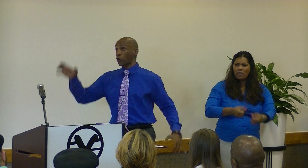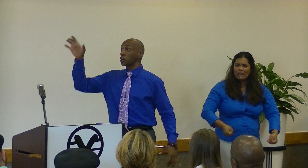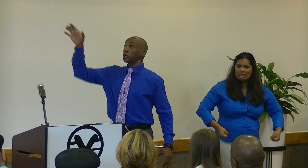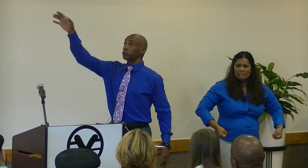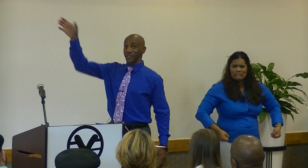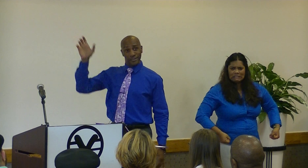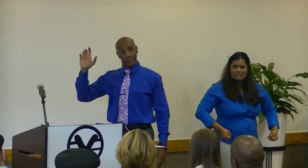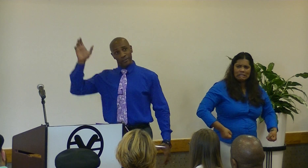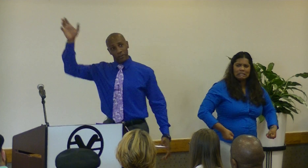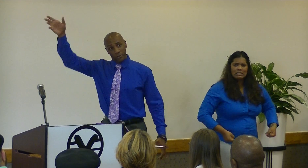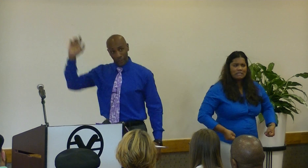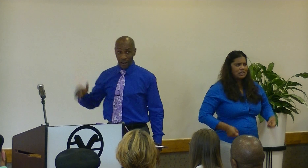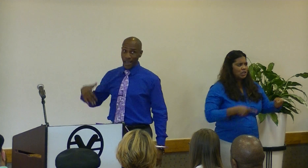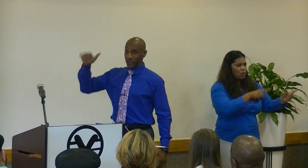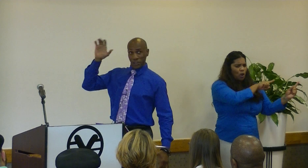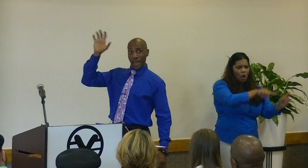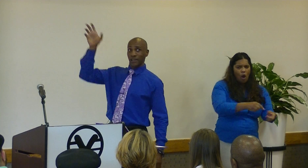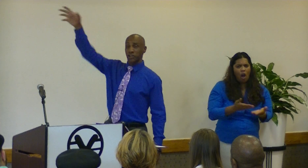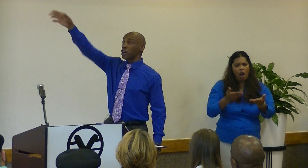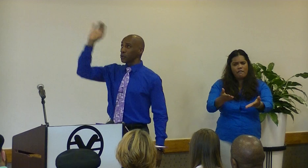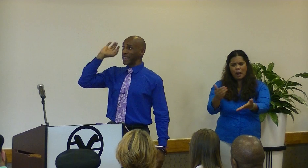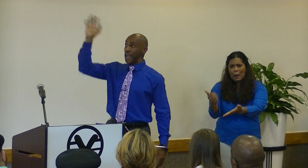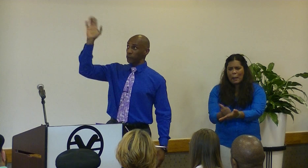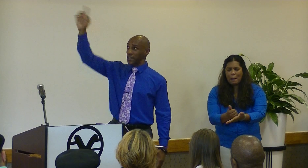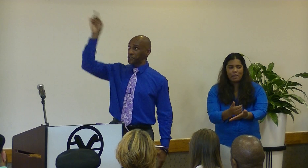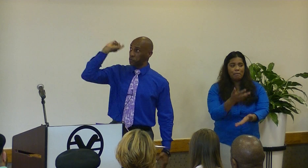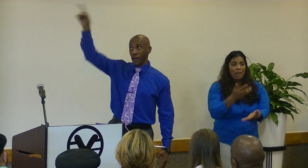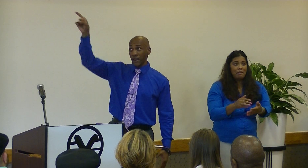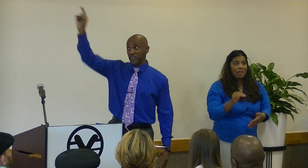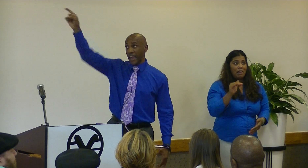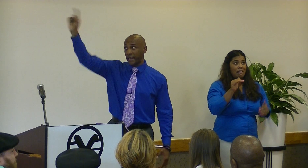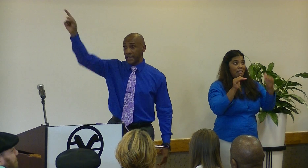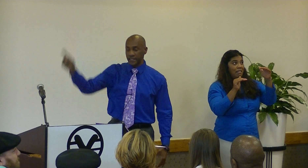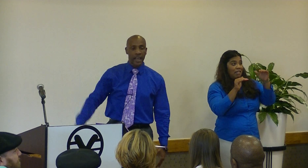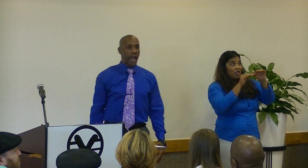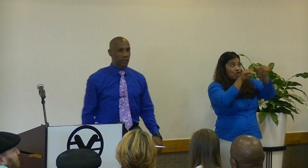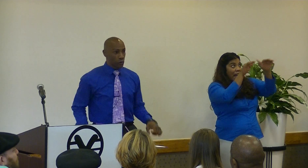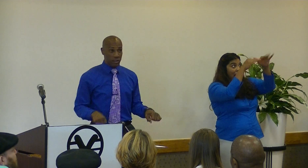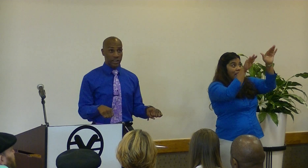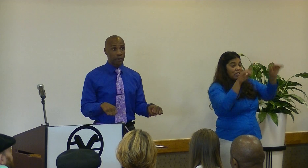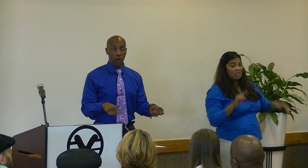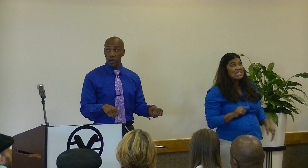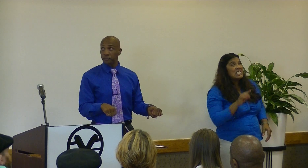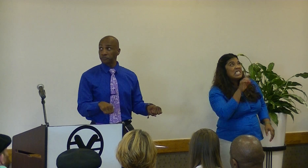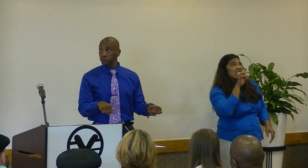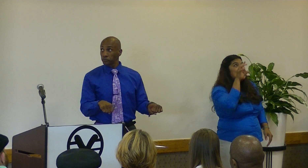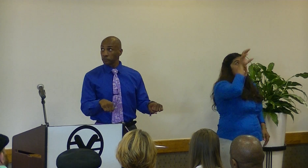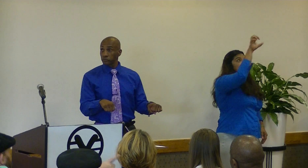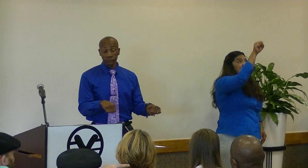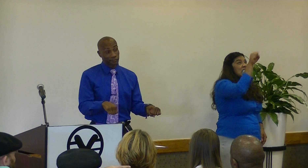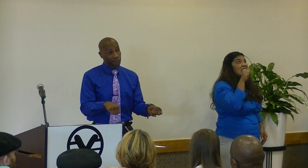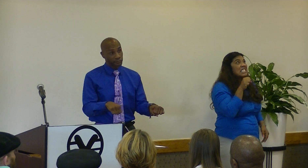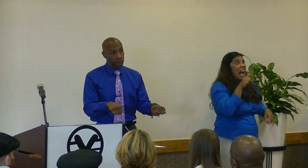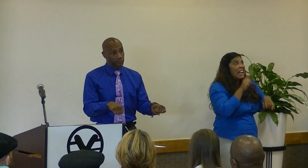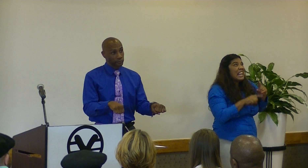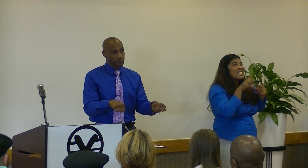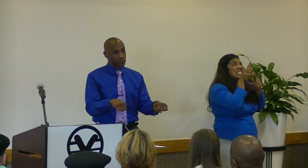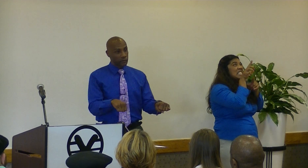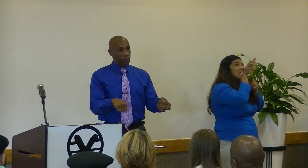grocery store who just, they're height challenged, who can't reach whatever that is, and you just keep on.